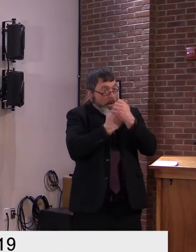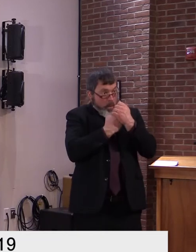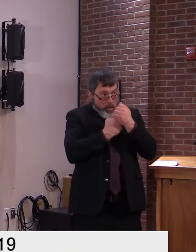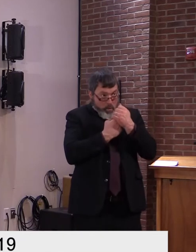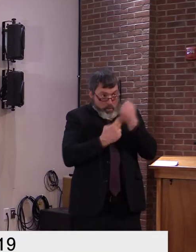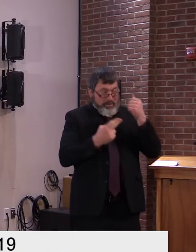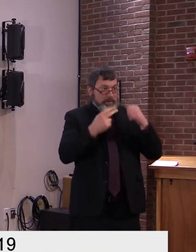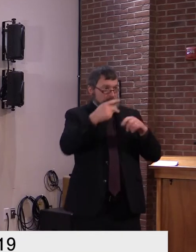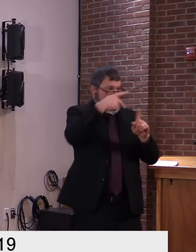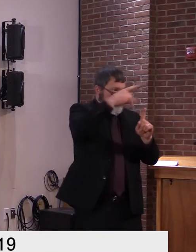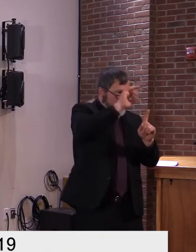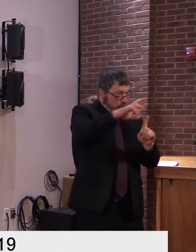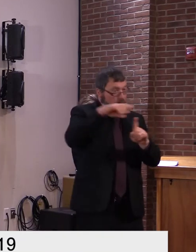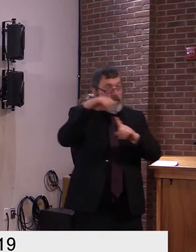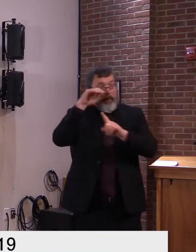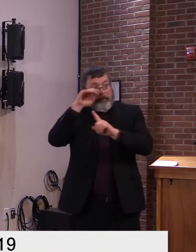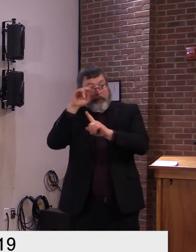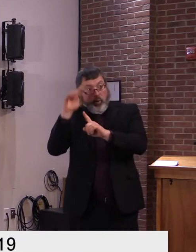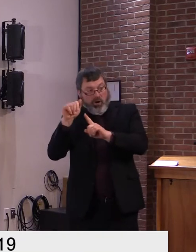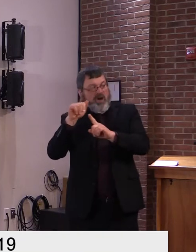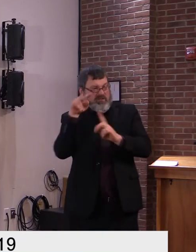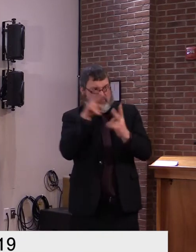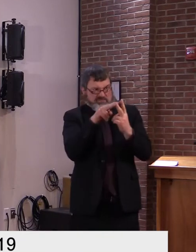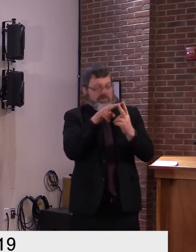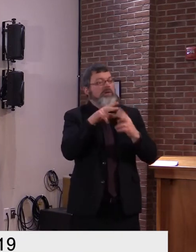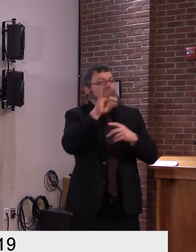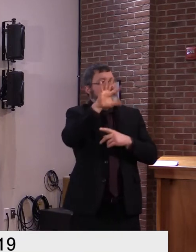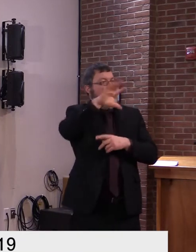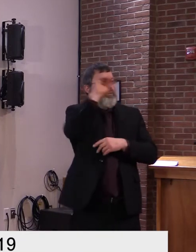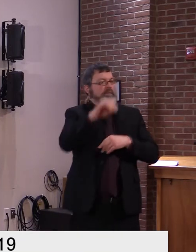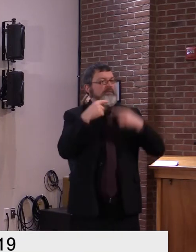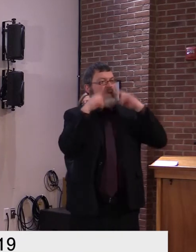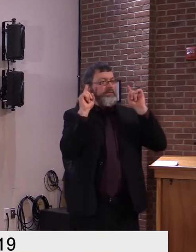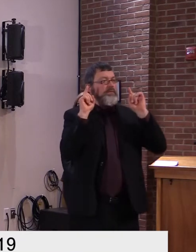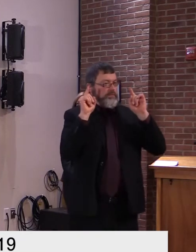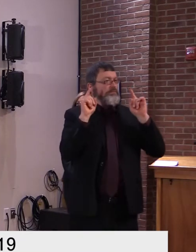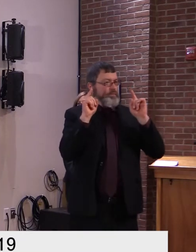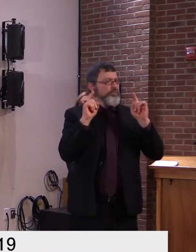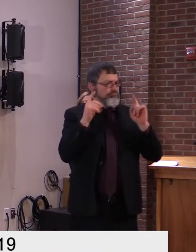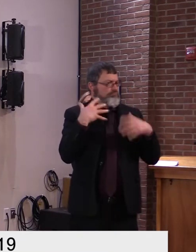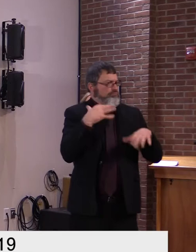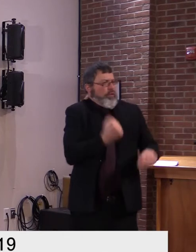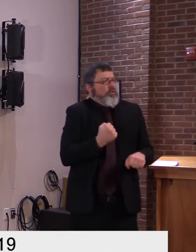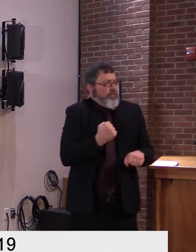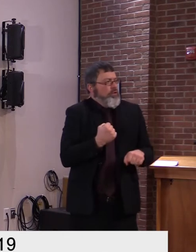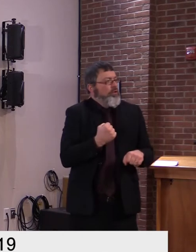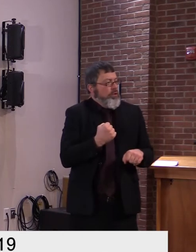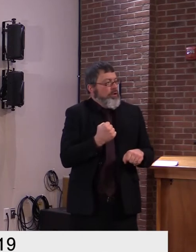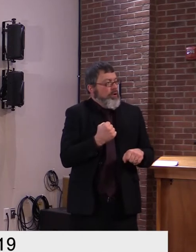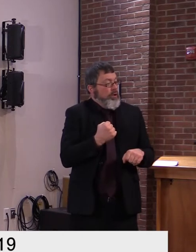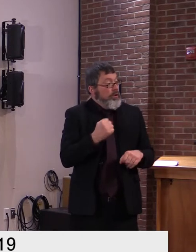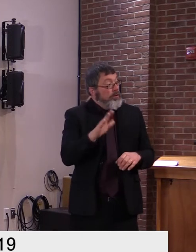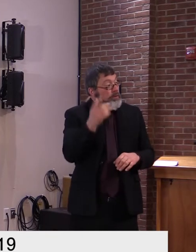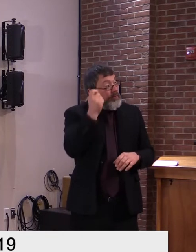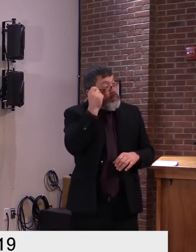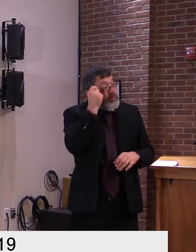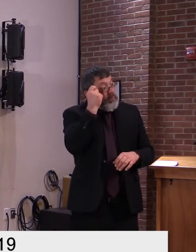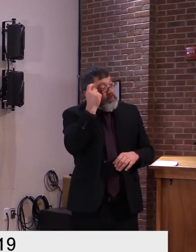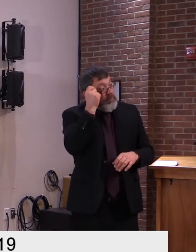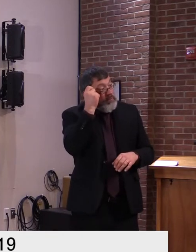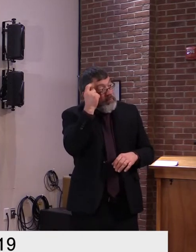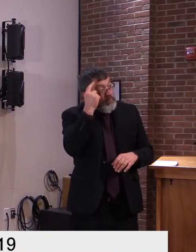trials showed a strong immune response, leading to side effects, including things like pain at the injection